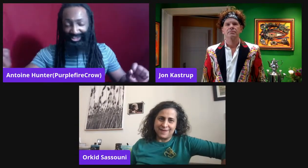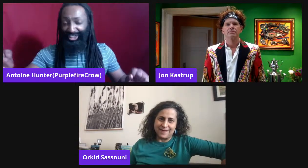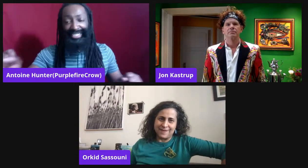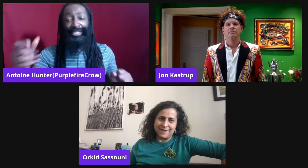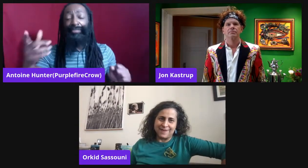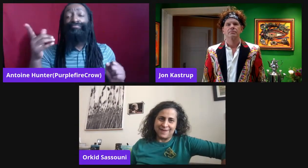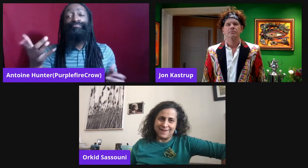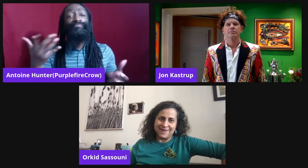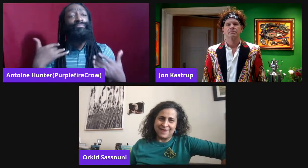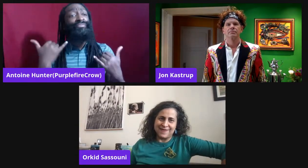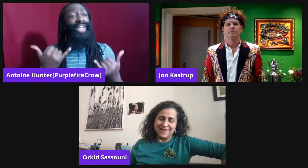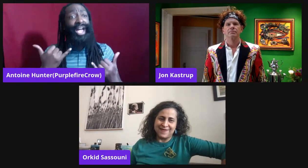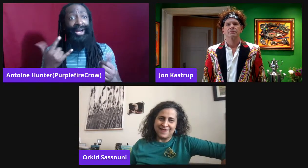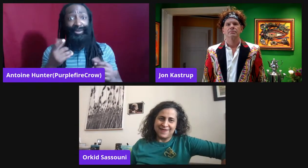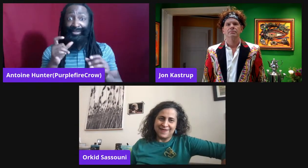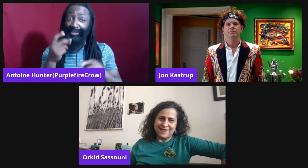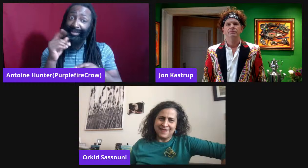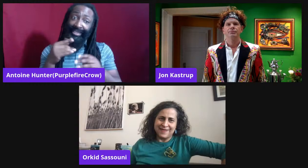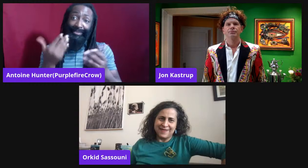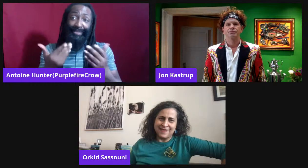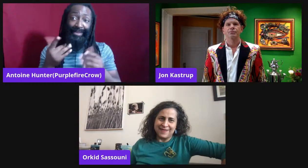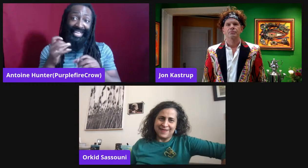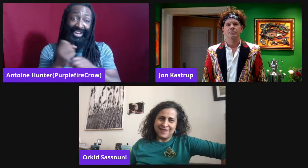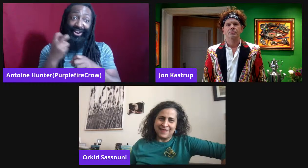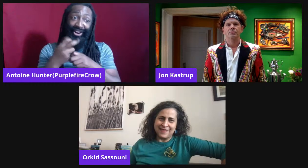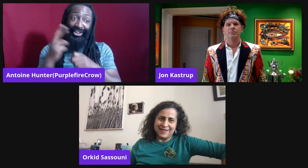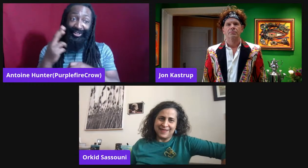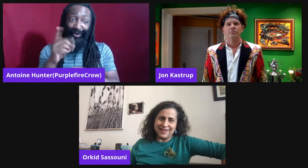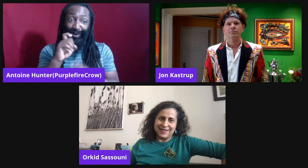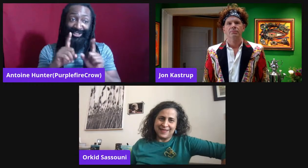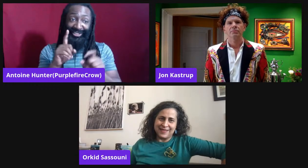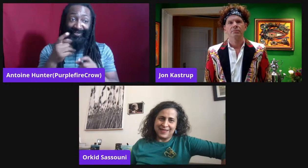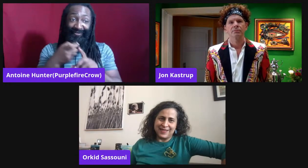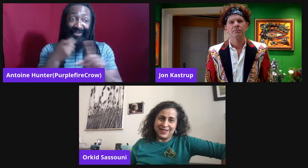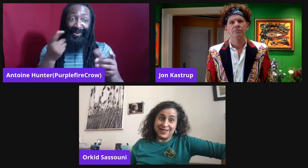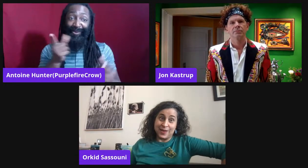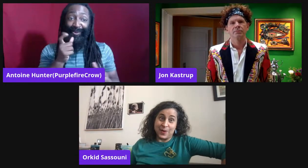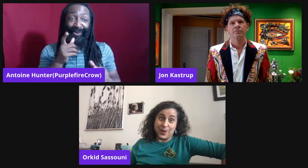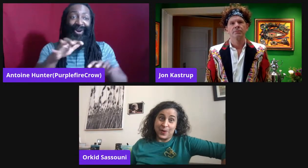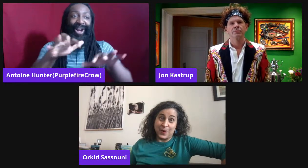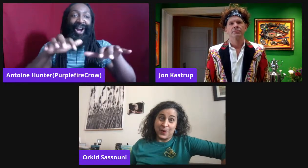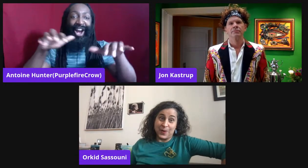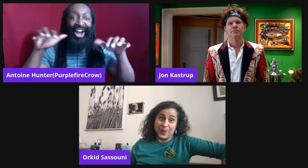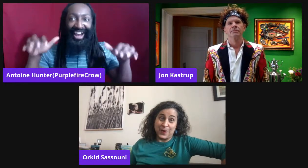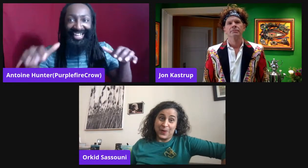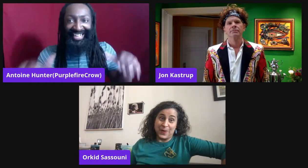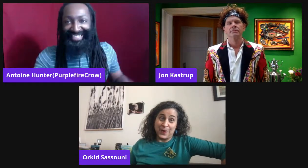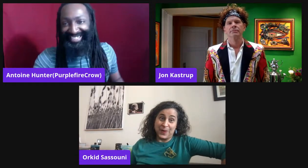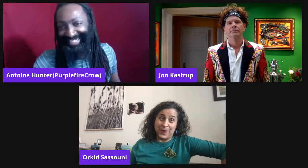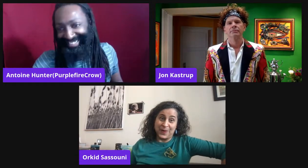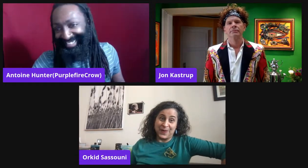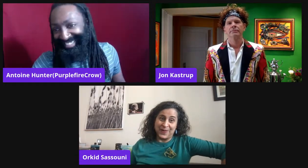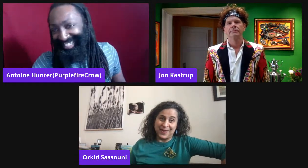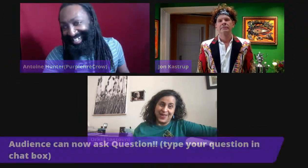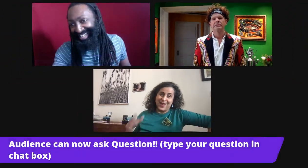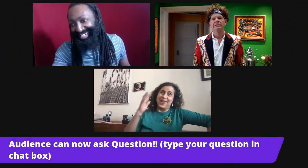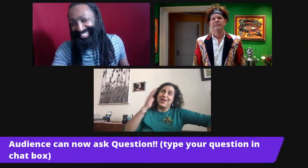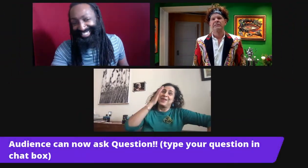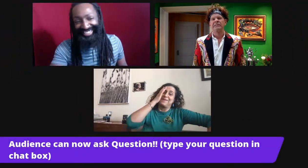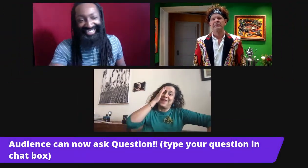Both of you, this has been amazing, this discussion. Let's see if we have any questions from the audience.